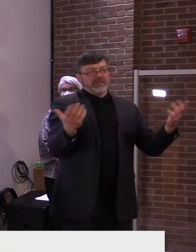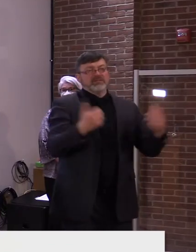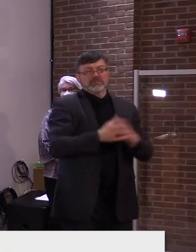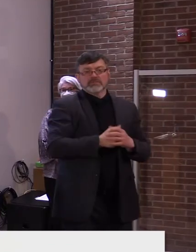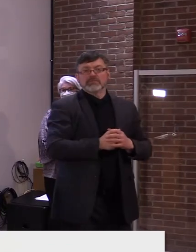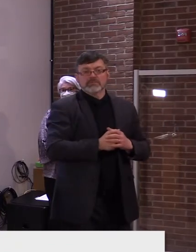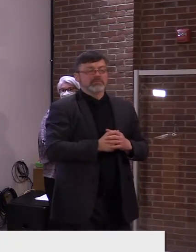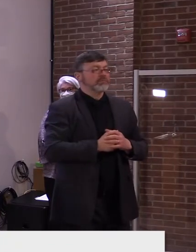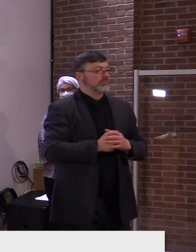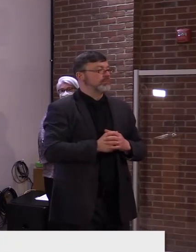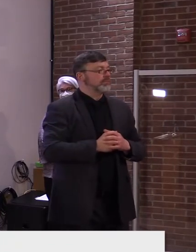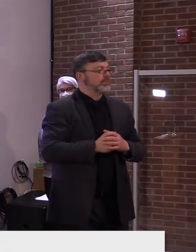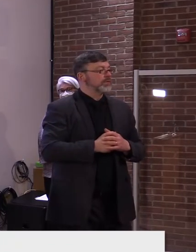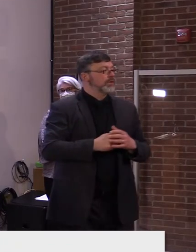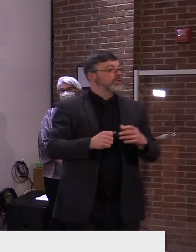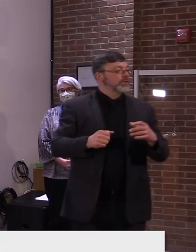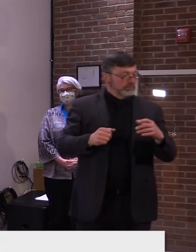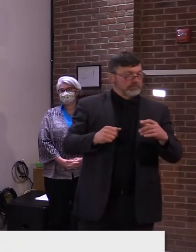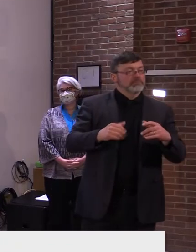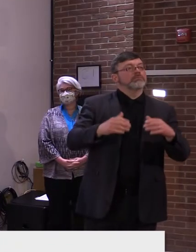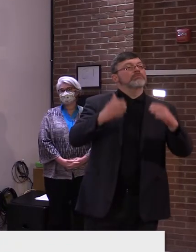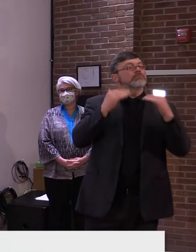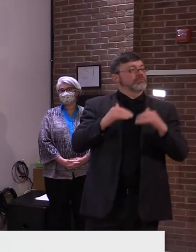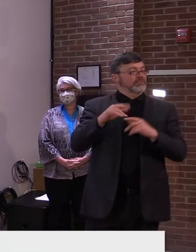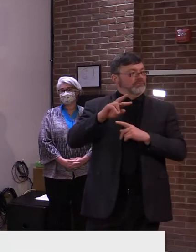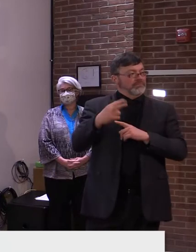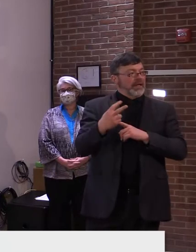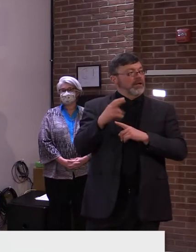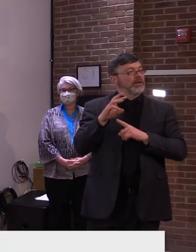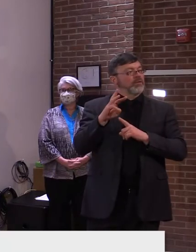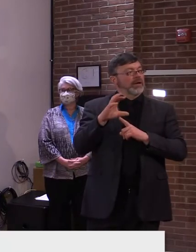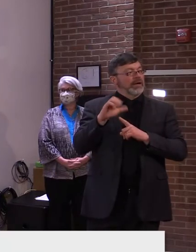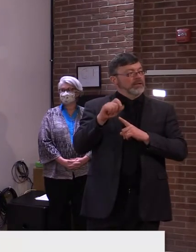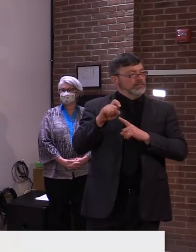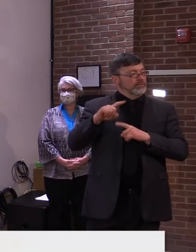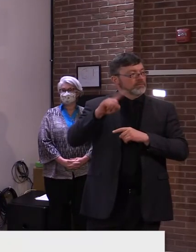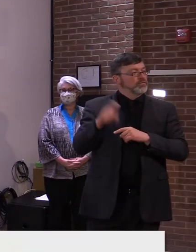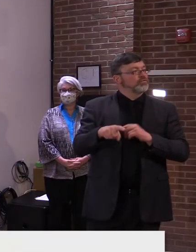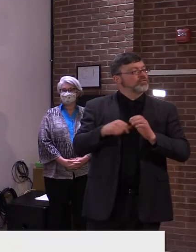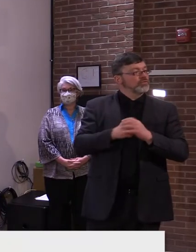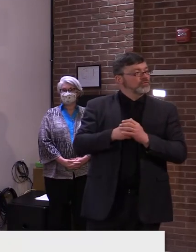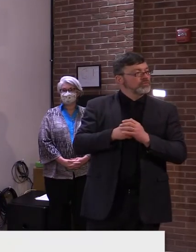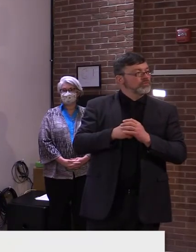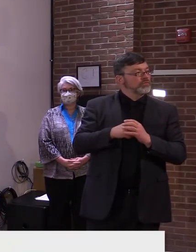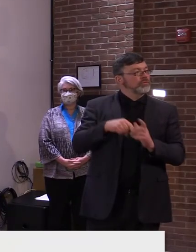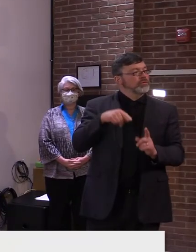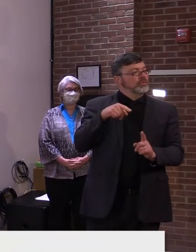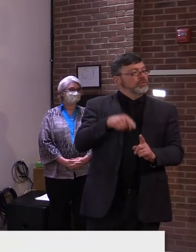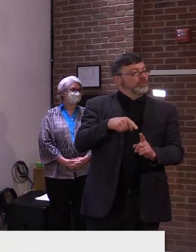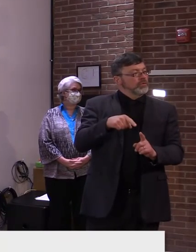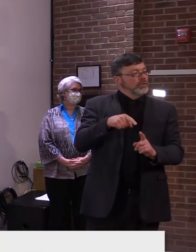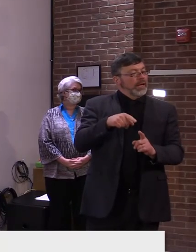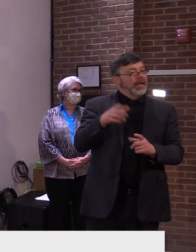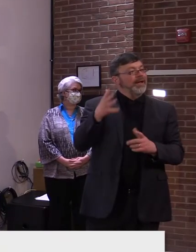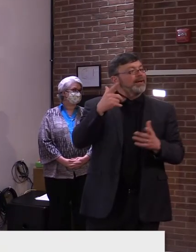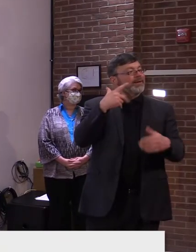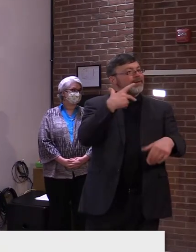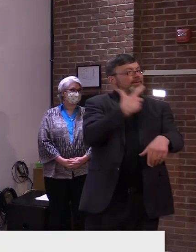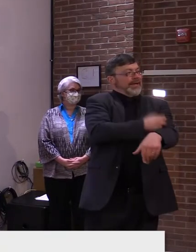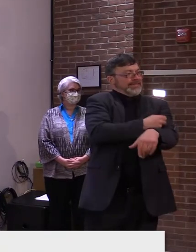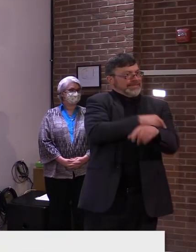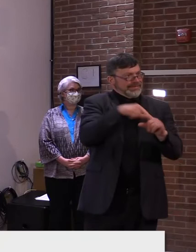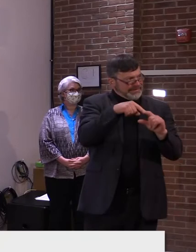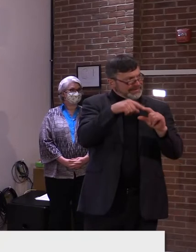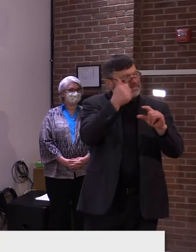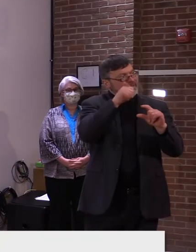Okay. My other question is about medical waste. Is the state seeing more medical waste with more vaccines, testing, masks, all of it,